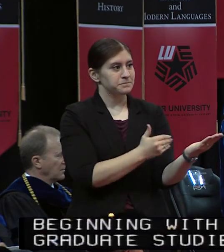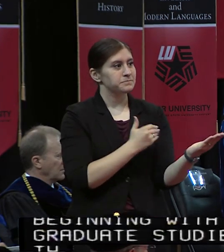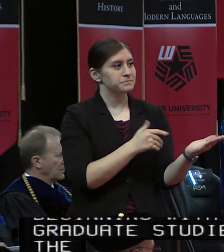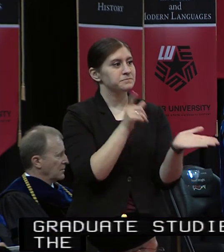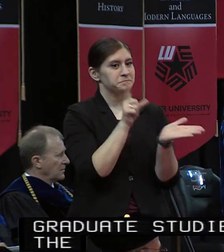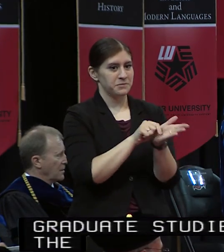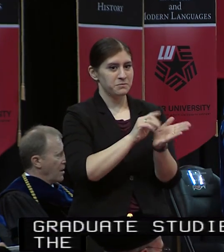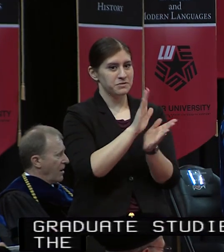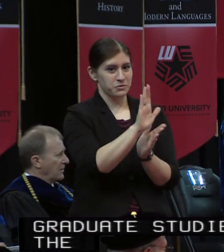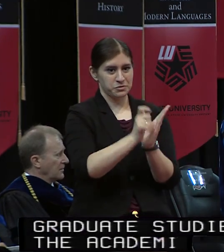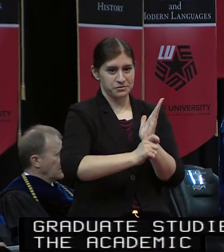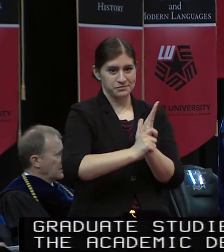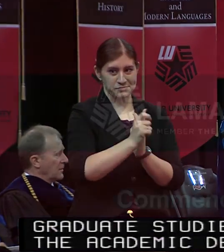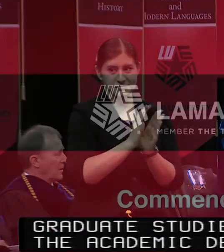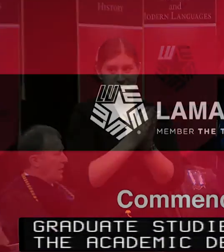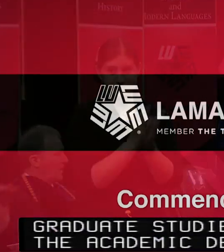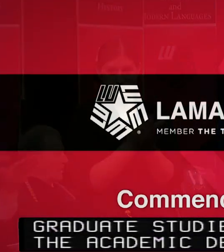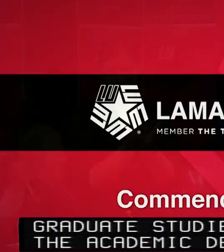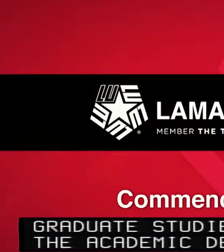the program.